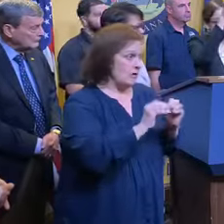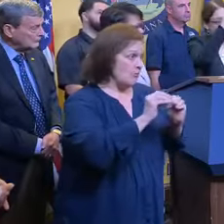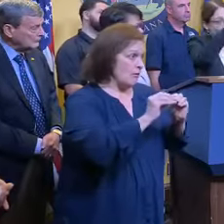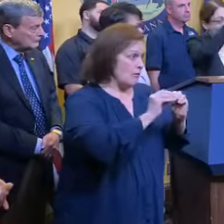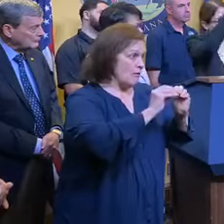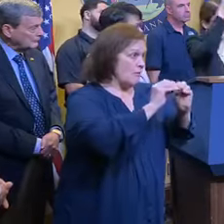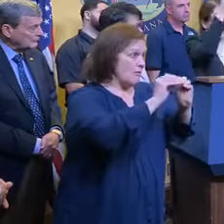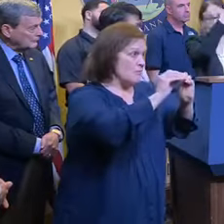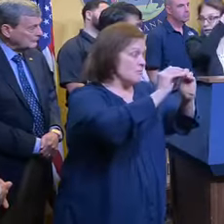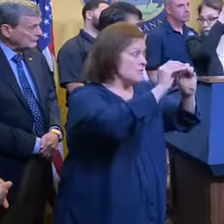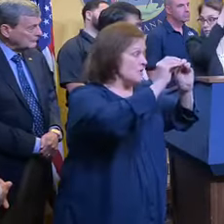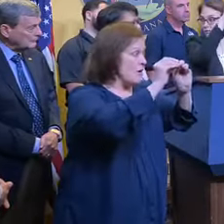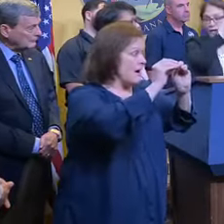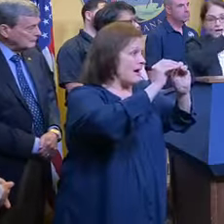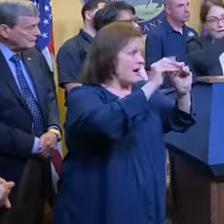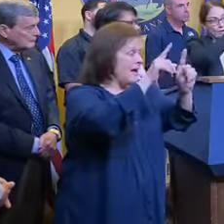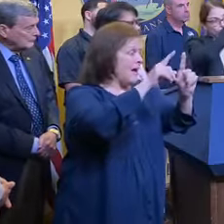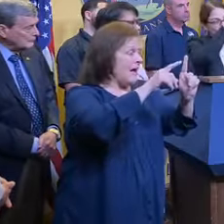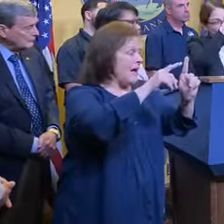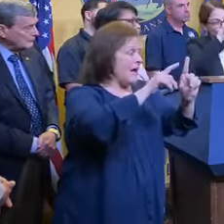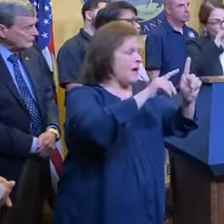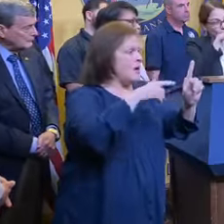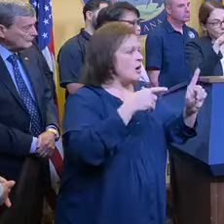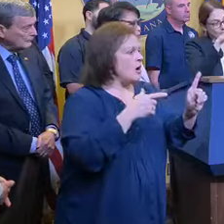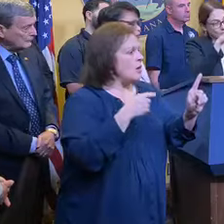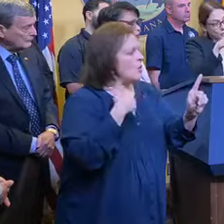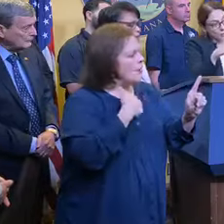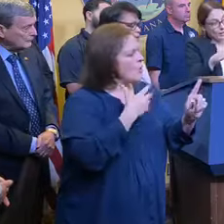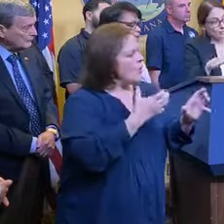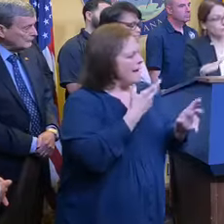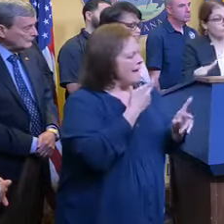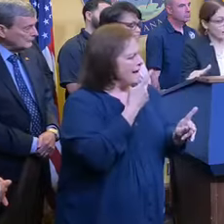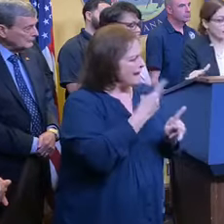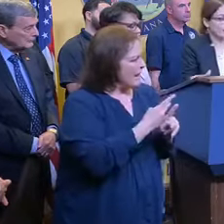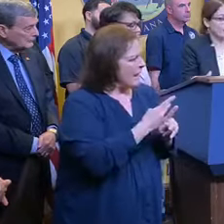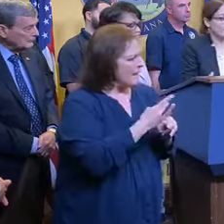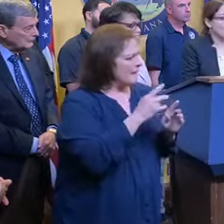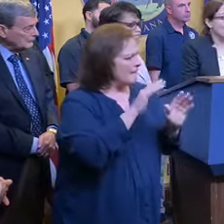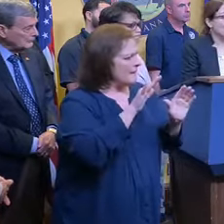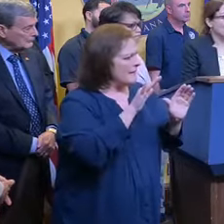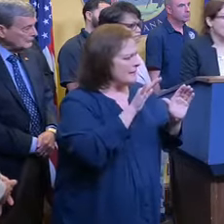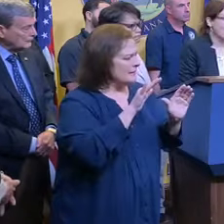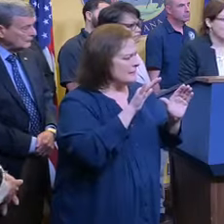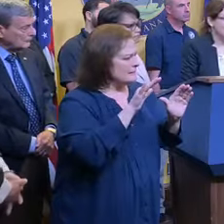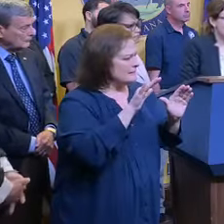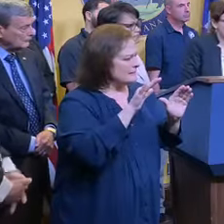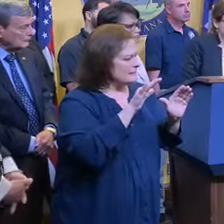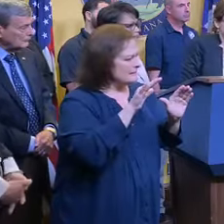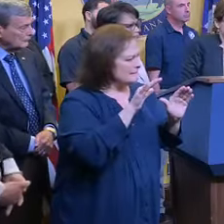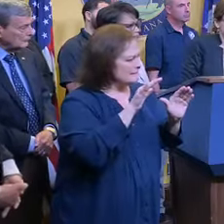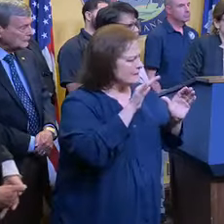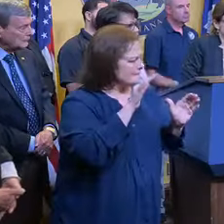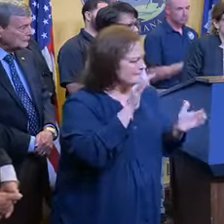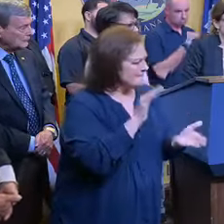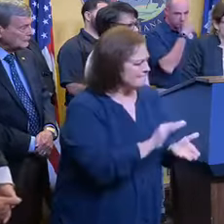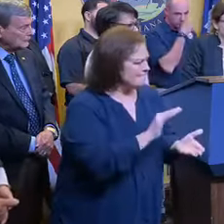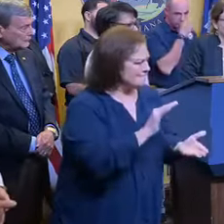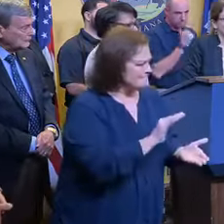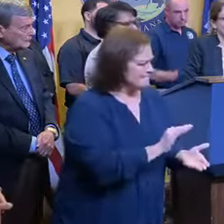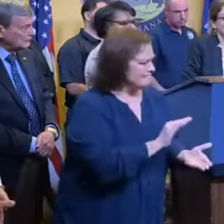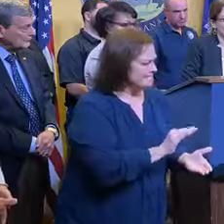very, very high and that top of that curve is very high, we wanted to get it as low and flat as possible. That happens when